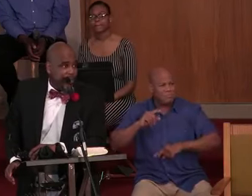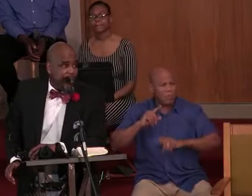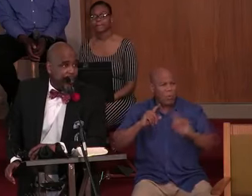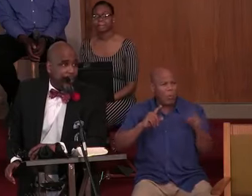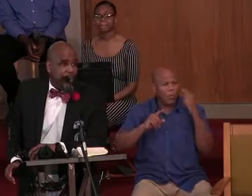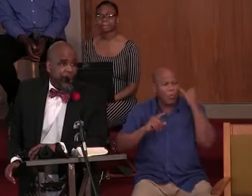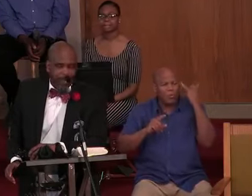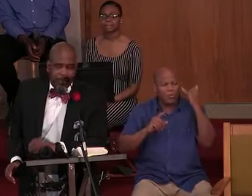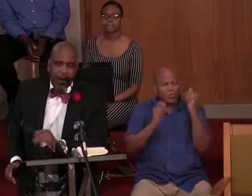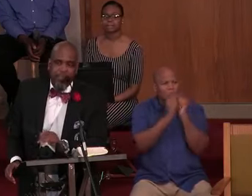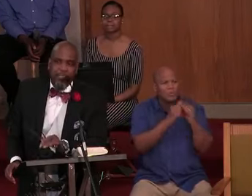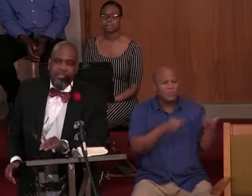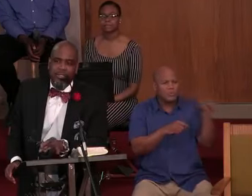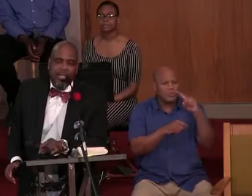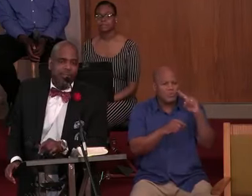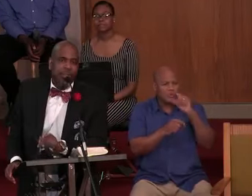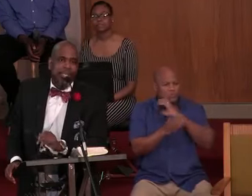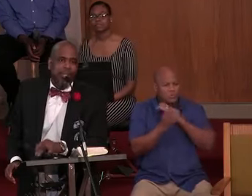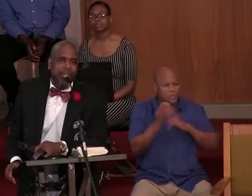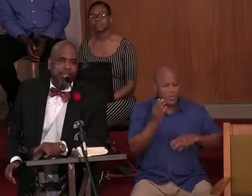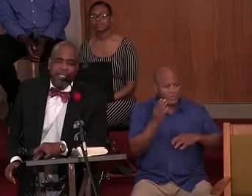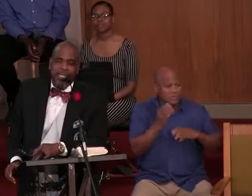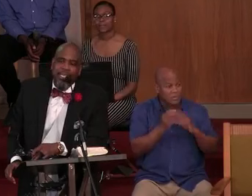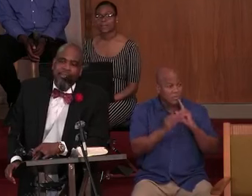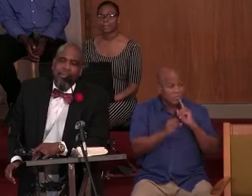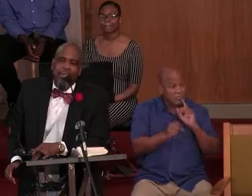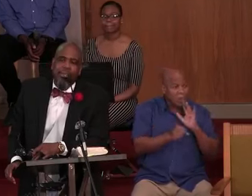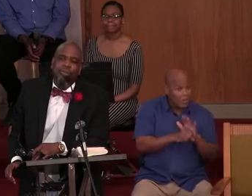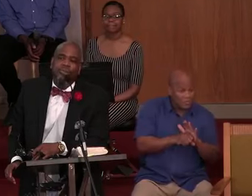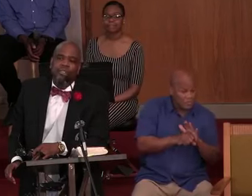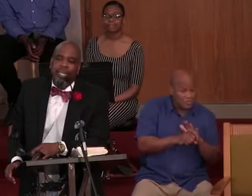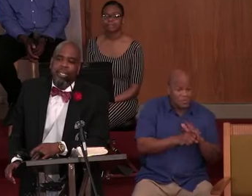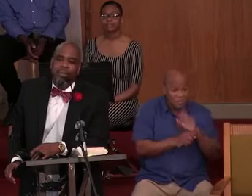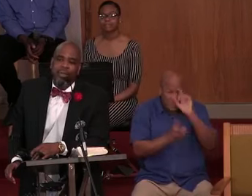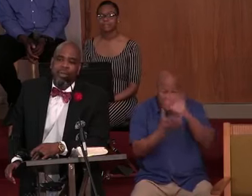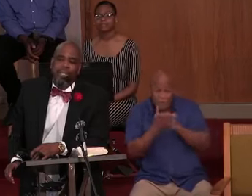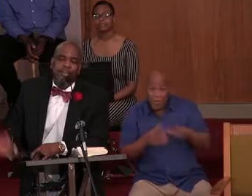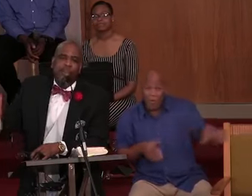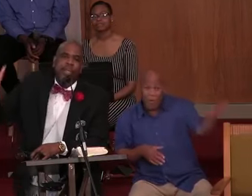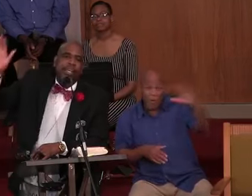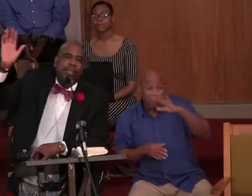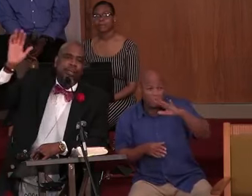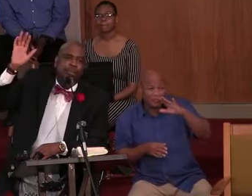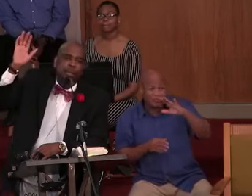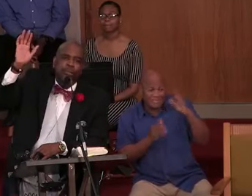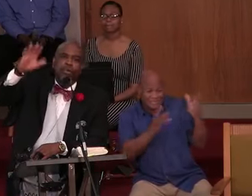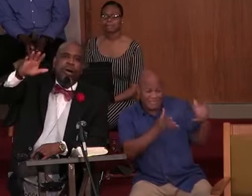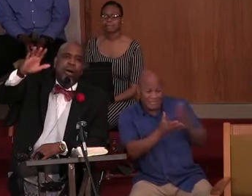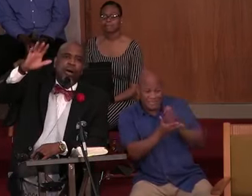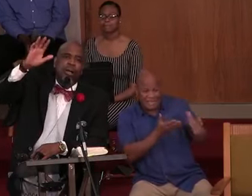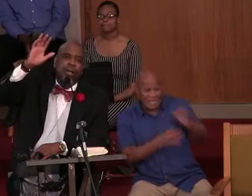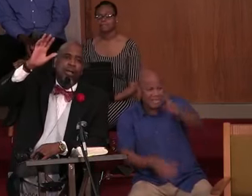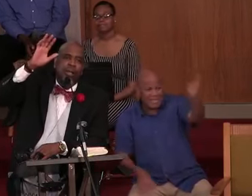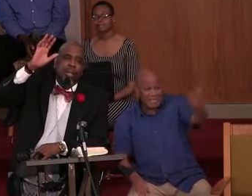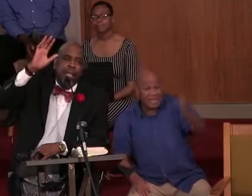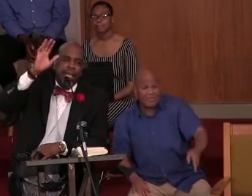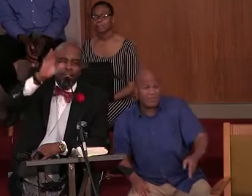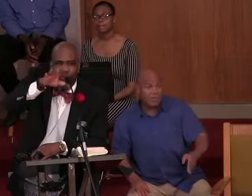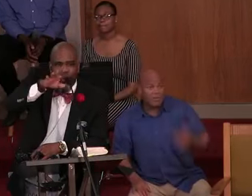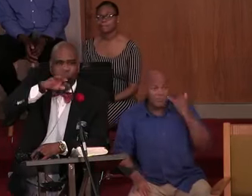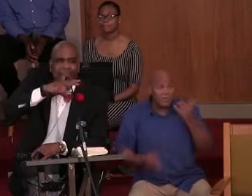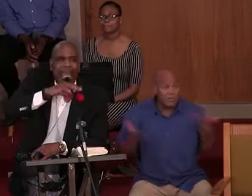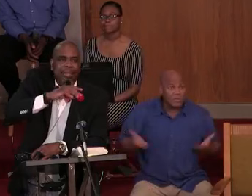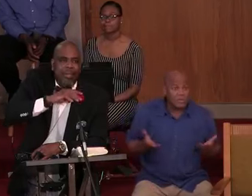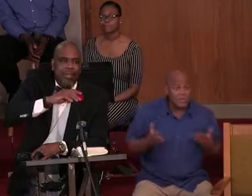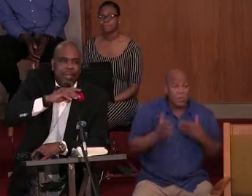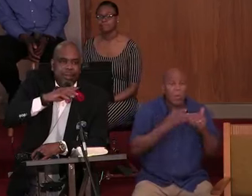with you. And he promised to every believer never to leave nor forsake you. If you're here, wherever you are, and you